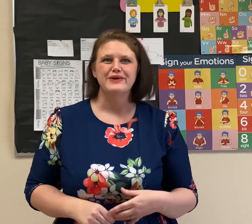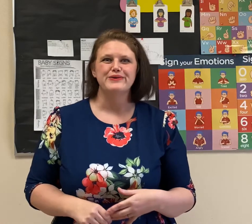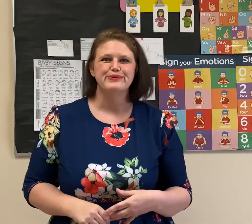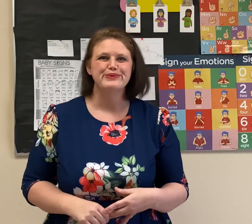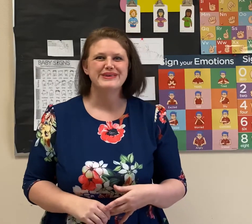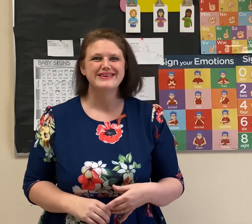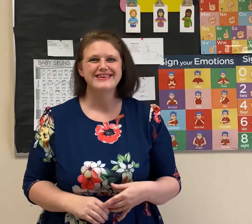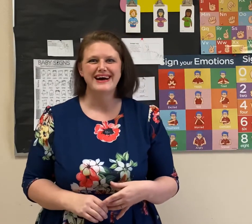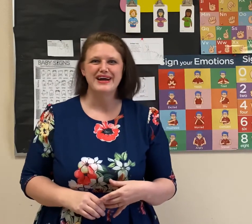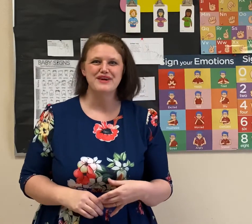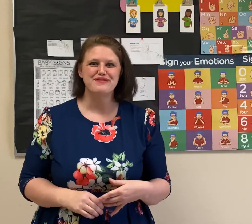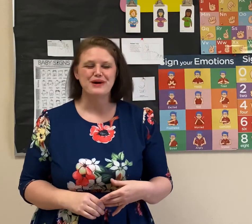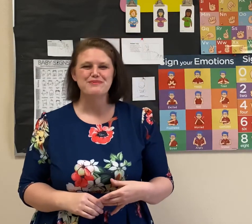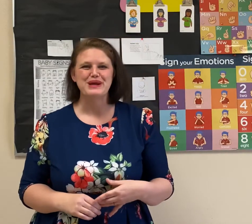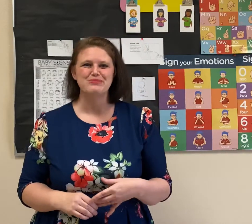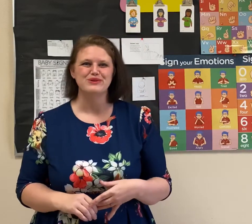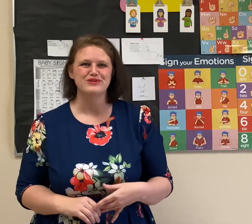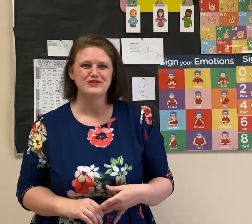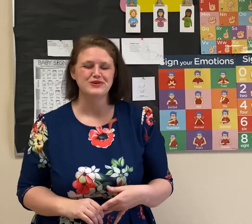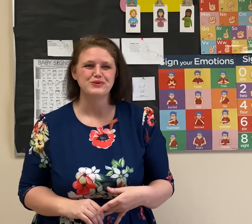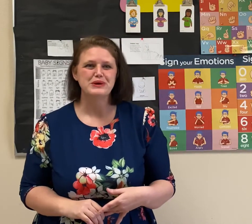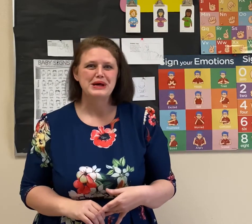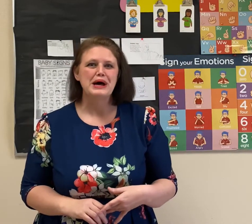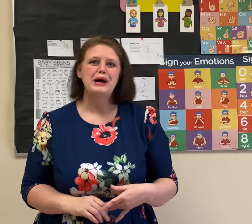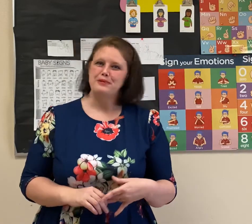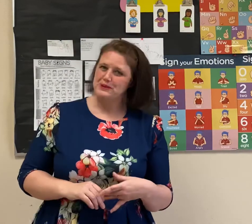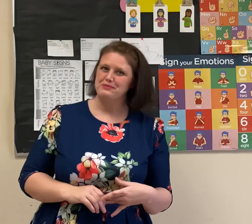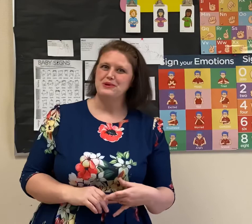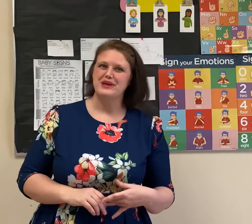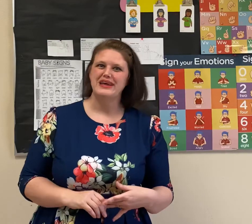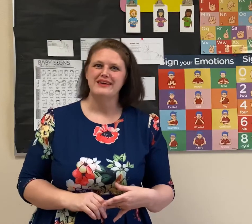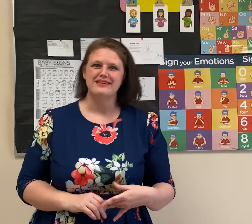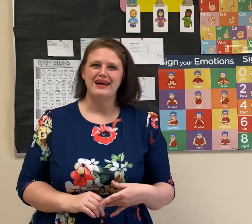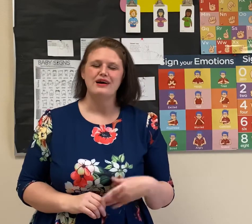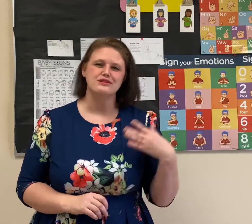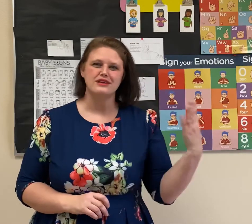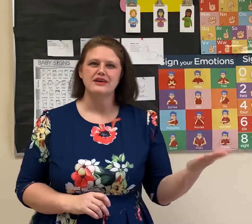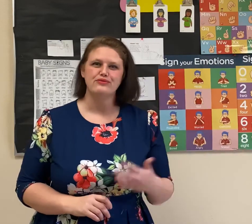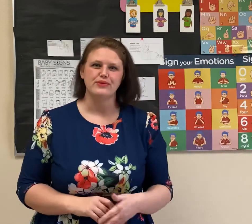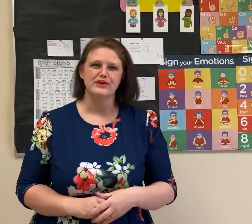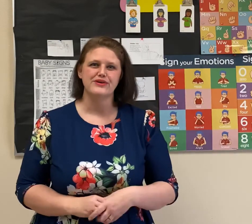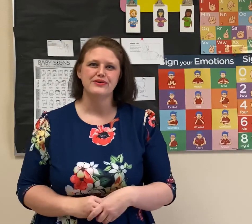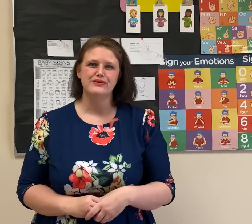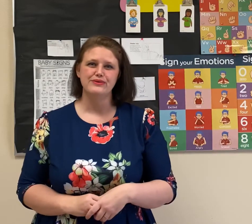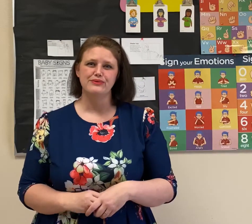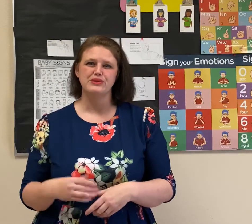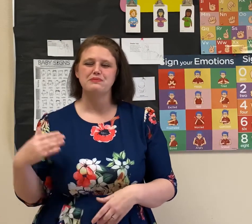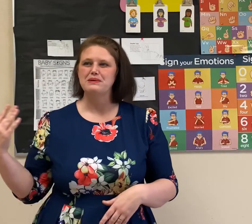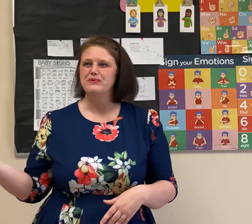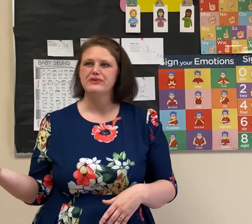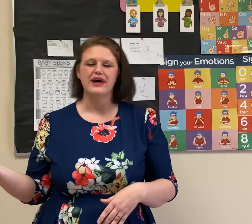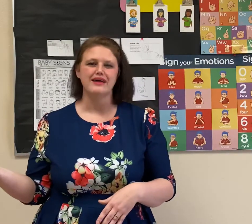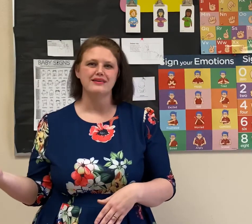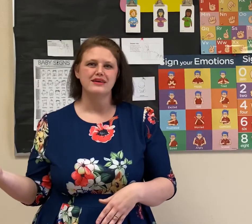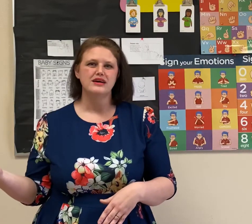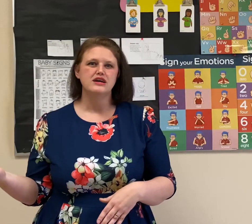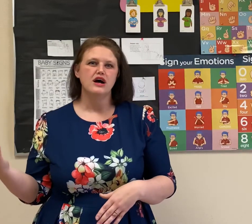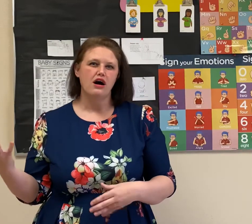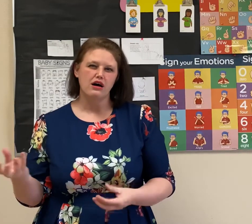know I have now been able to help communicate outside of work with people that aren't